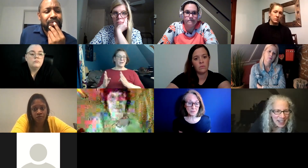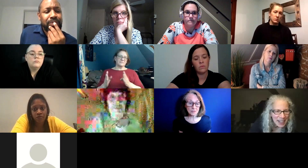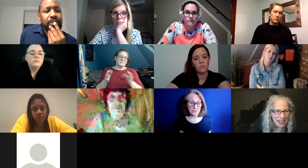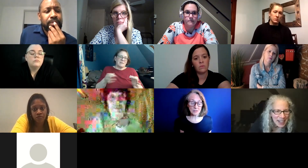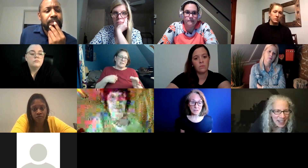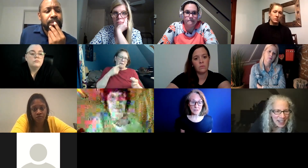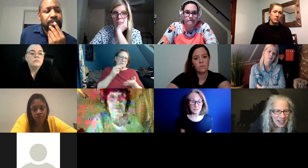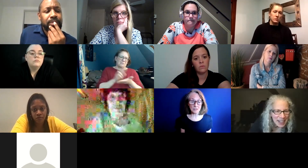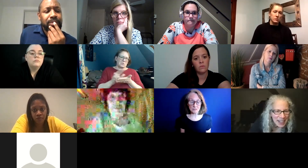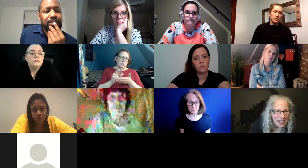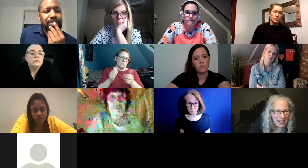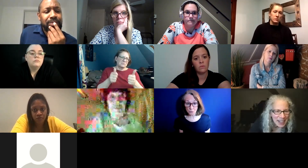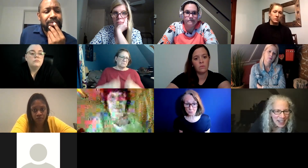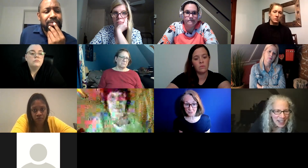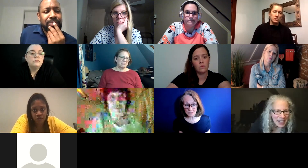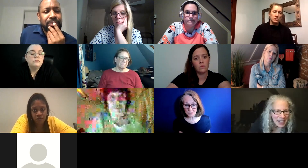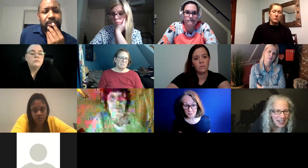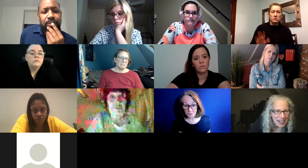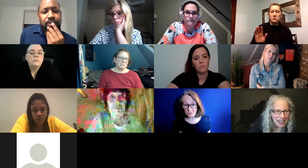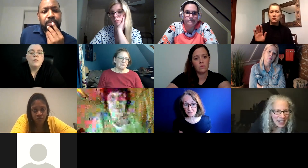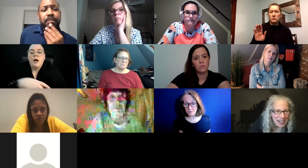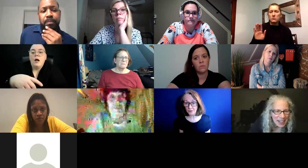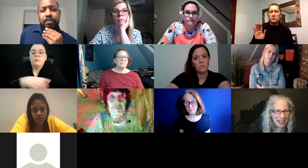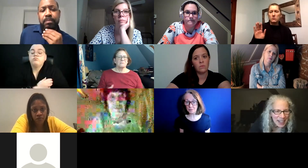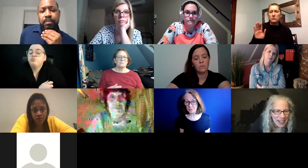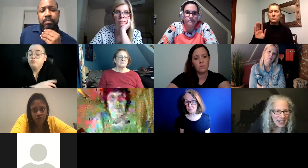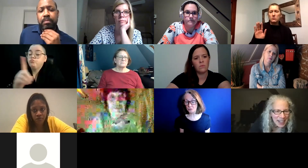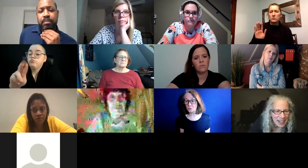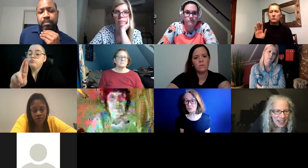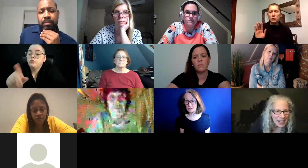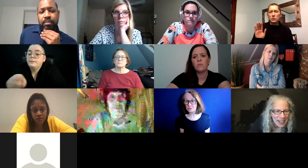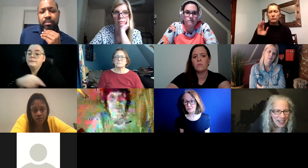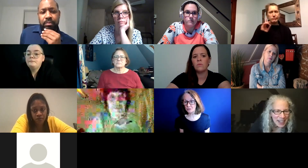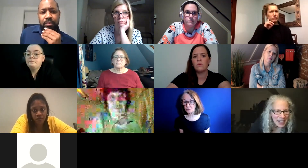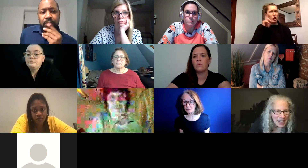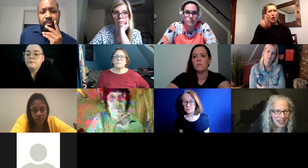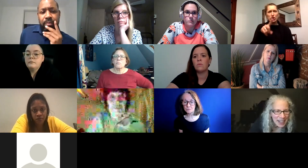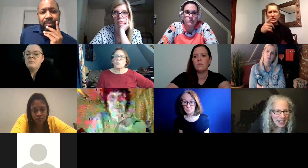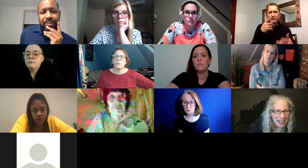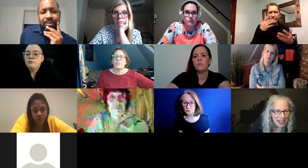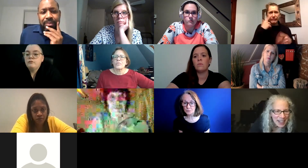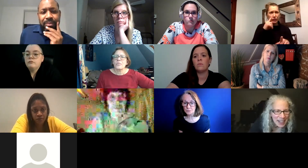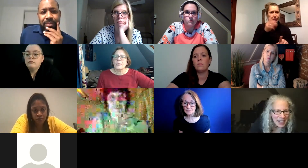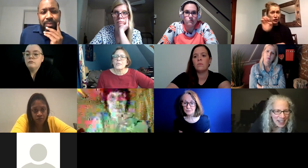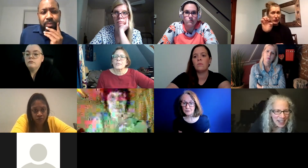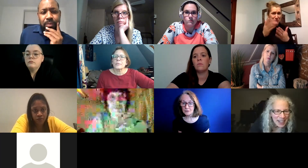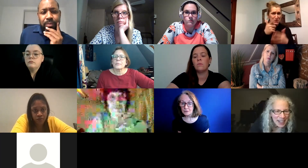like it takes a few more meetings in the beginning. I'm thinking 3 weeks does sound like a good proposal.